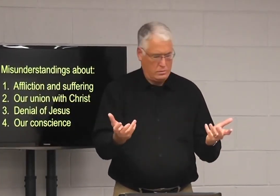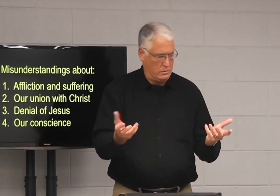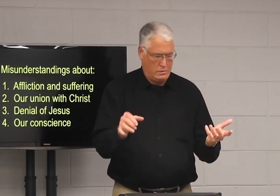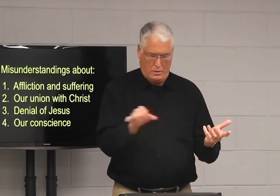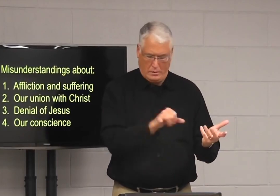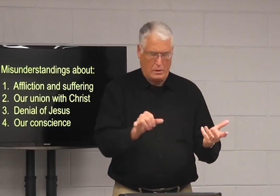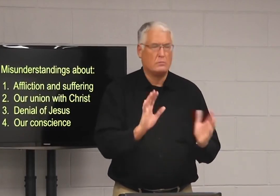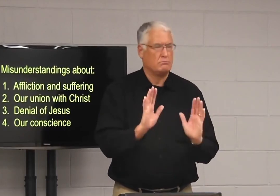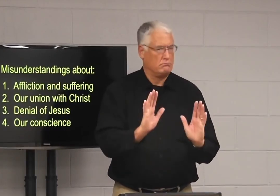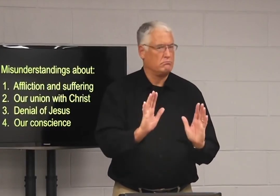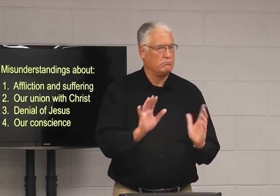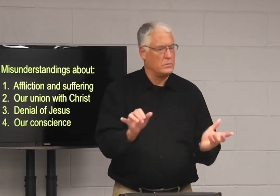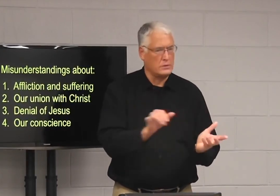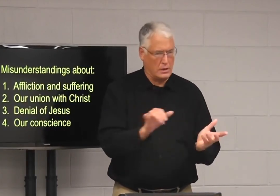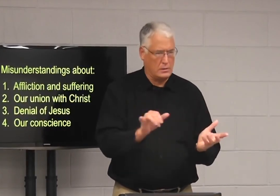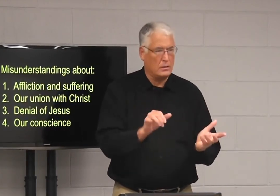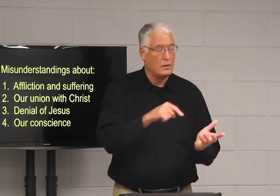God's word.